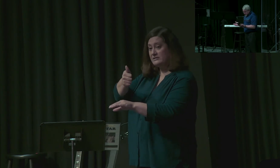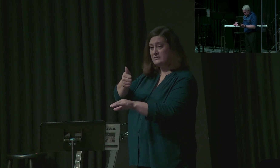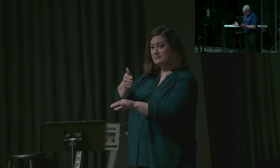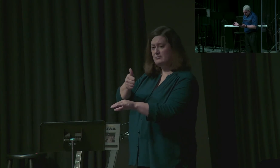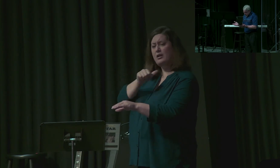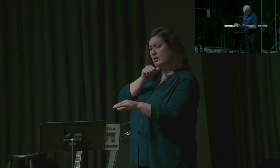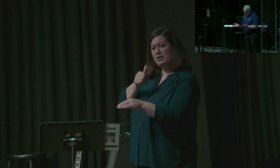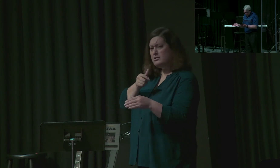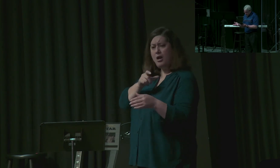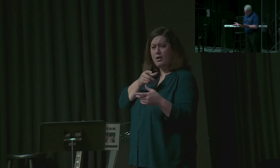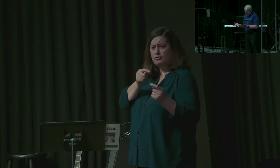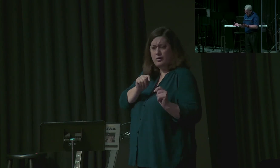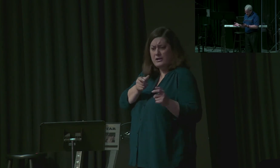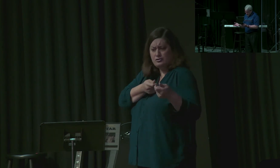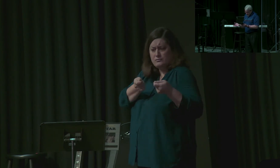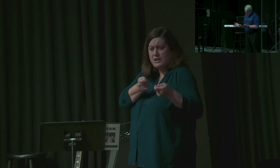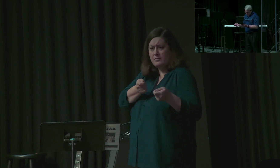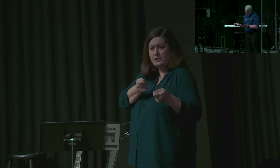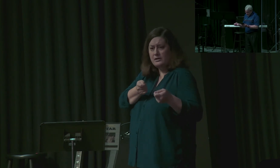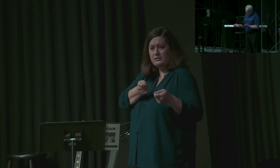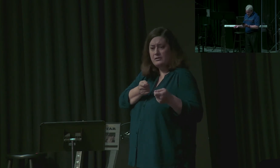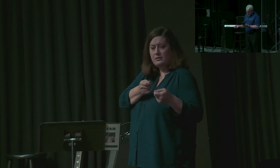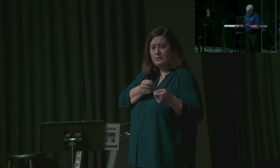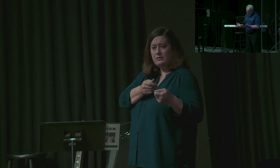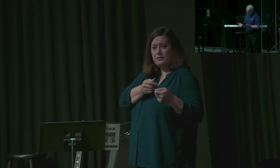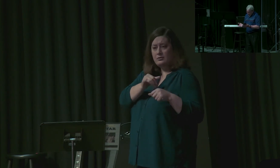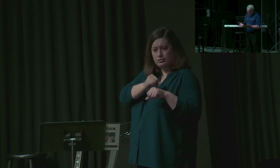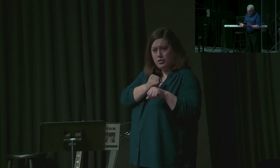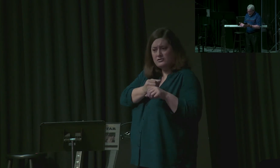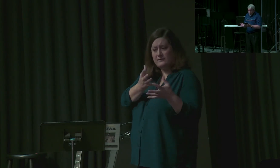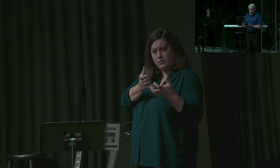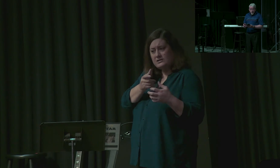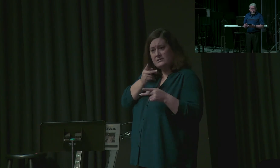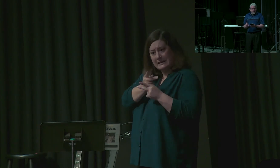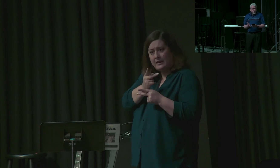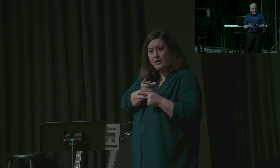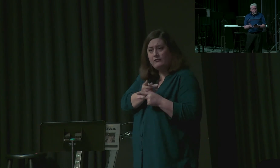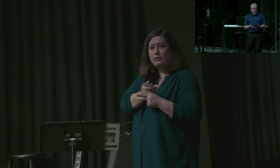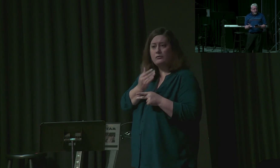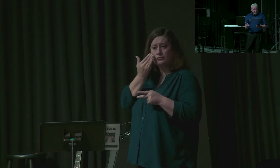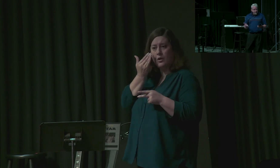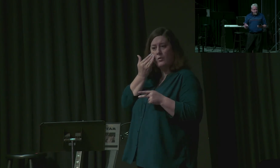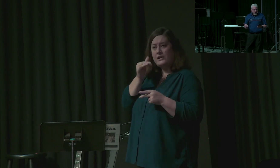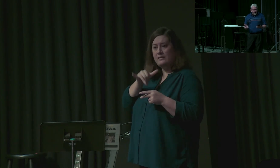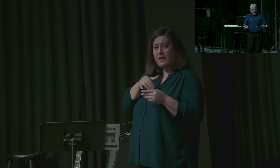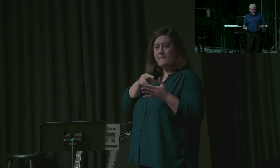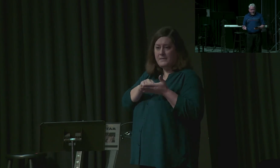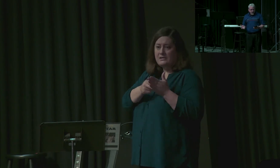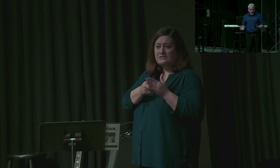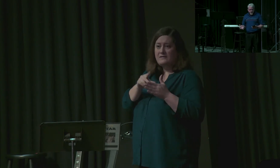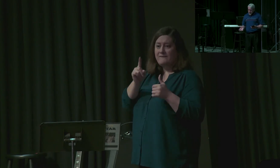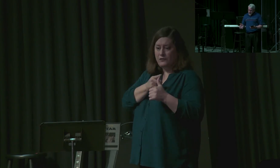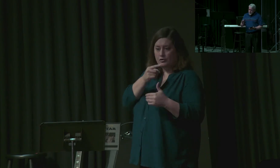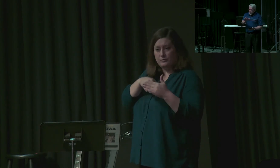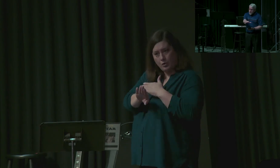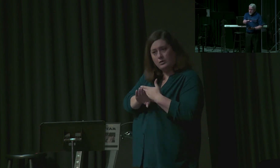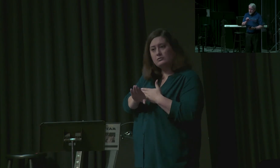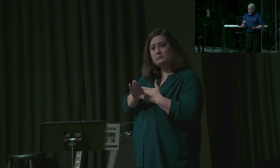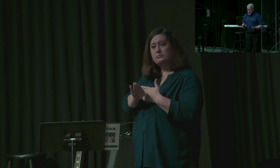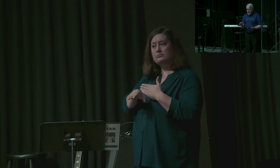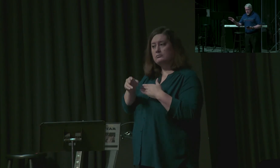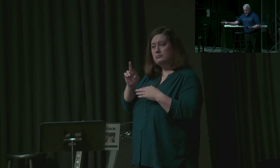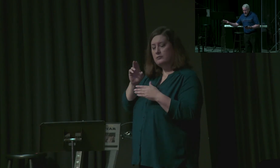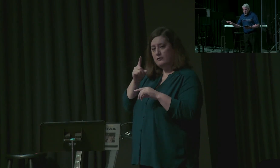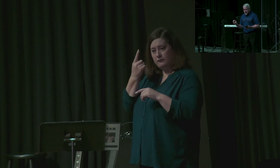manipulation. This is just careful attention to detail, knowing the circumstance of his father's failing eyesight. He just puts